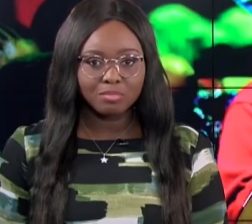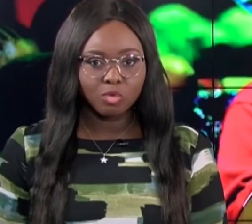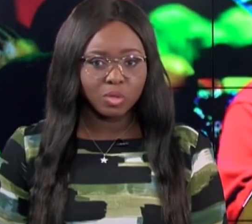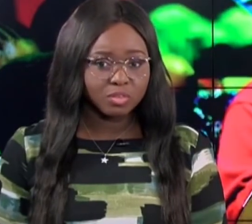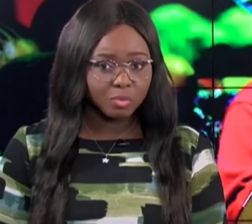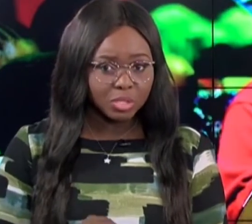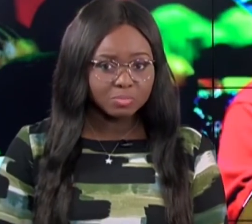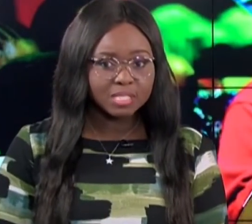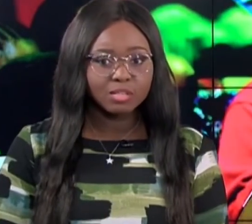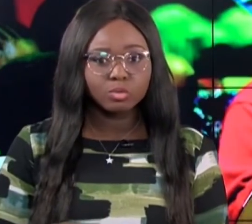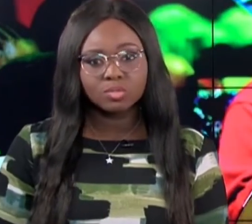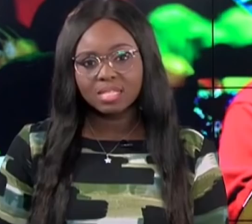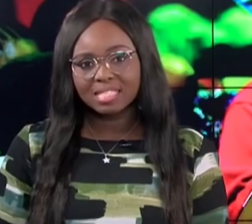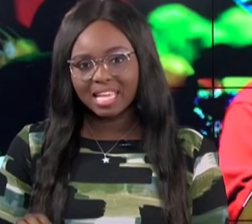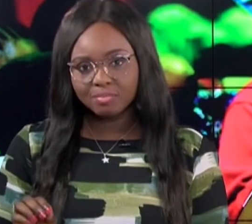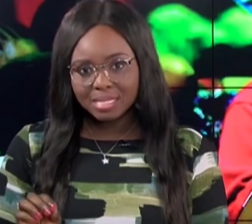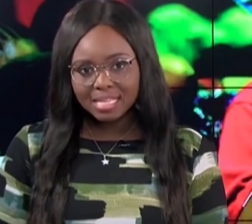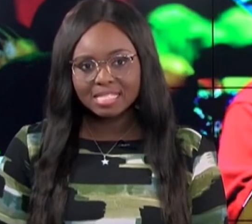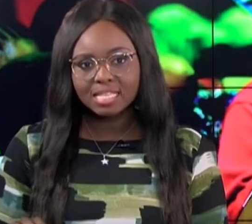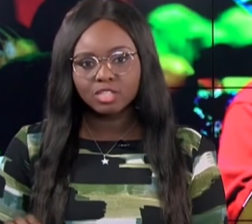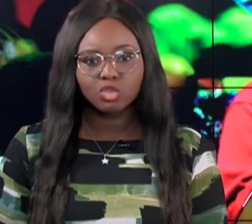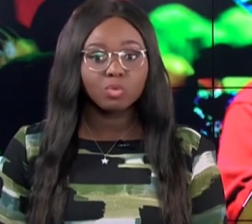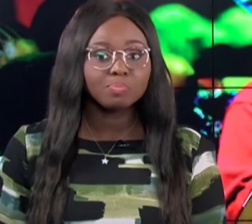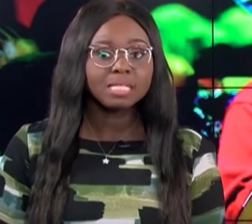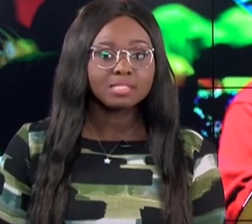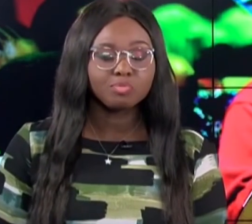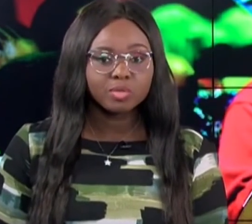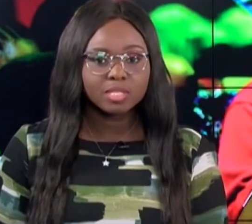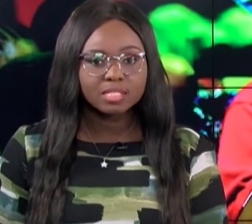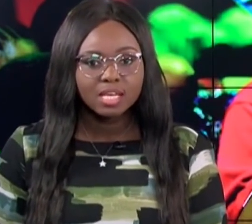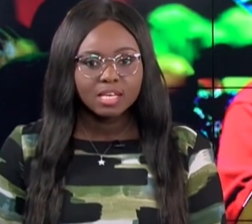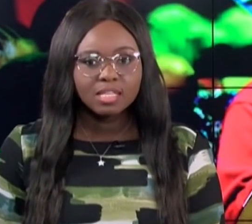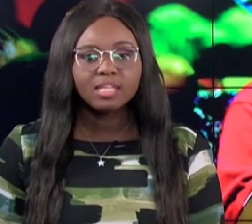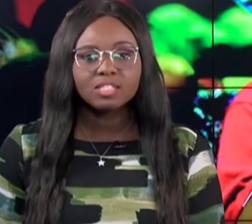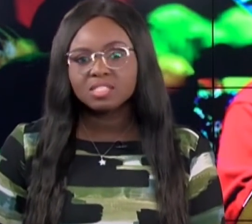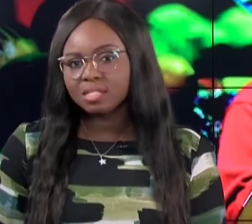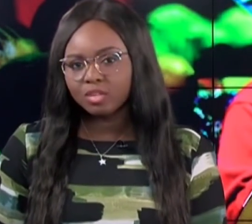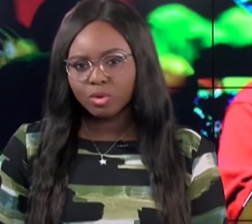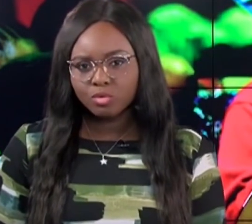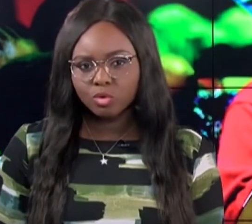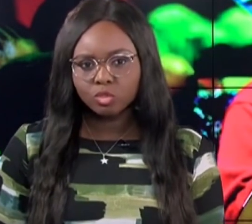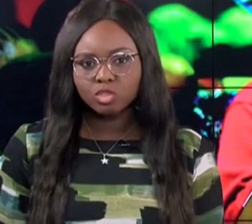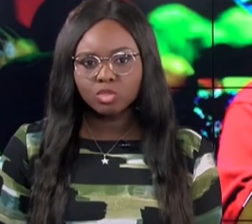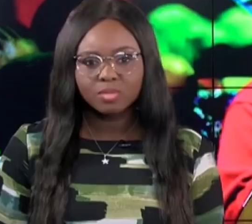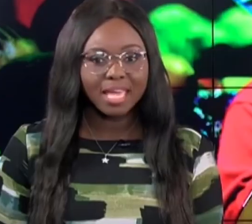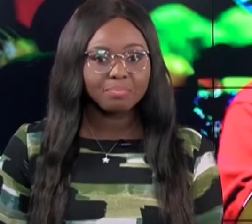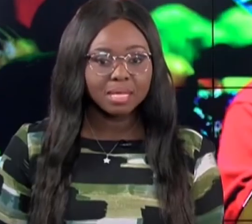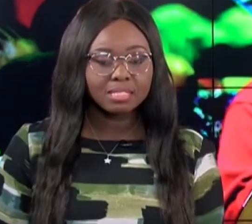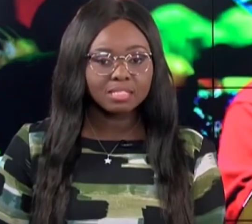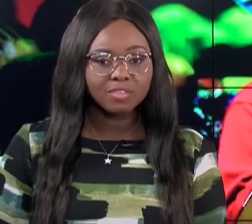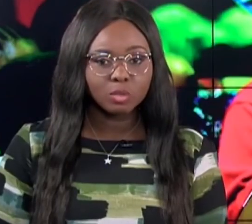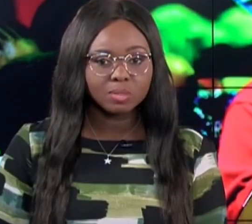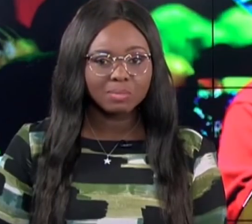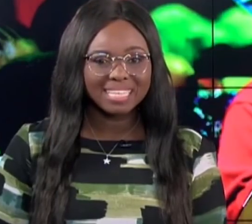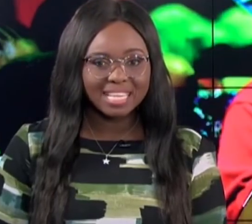WhatsApp platform. Now, the Information Minister also says that government is yet to complete the process needed to decide whether or not to use a